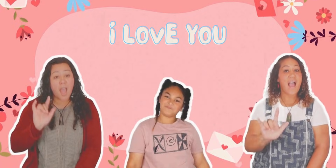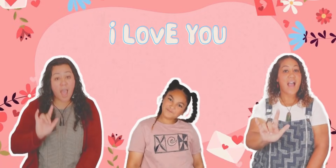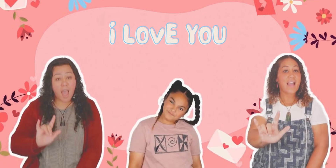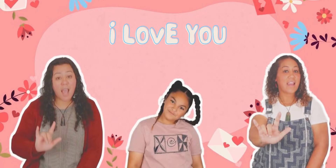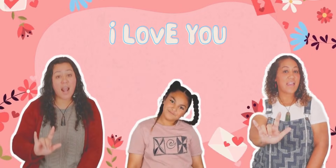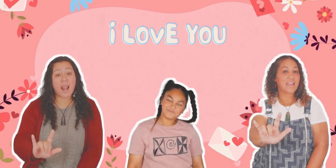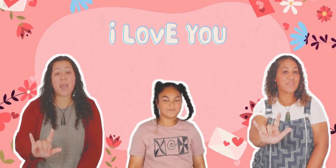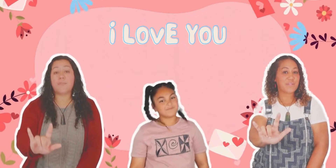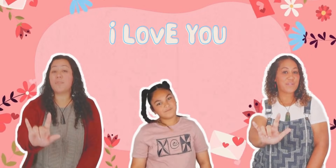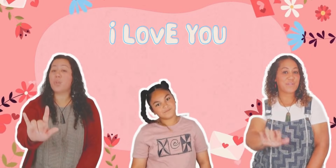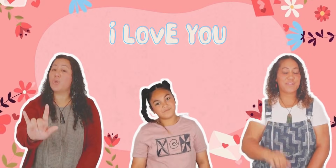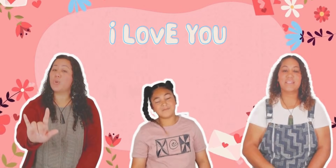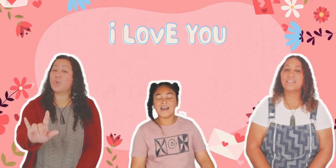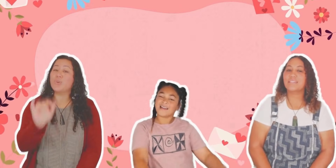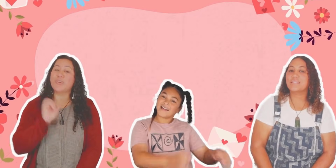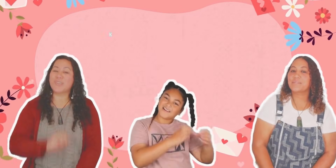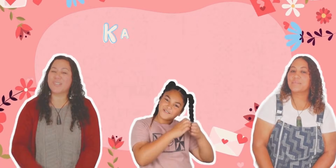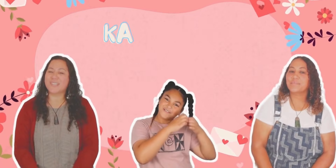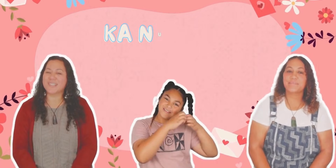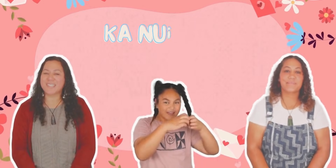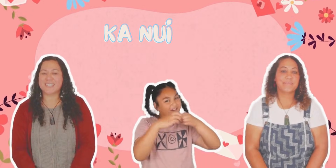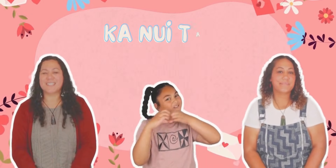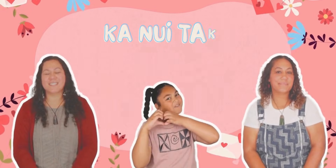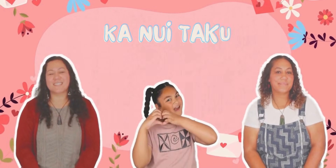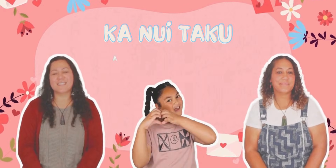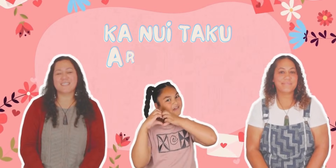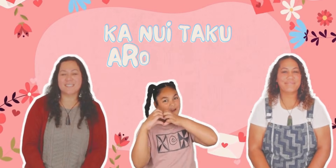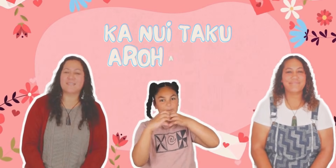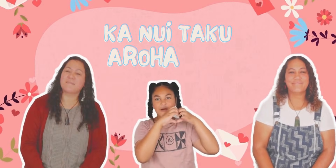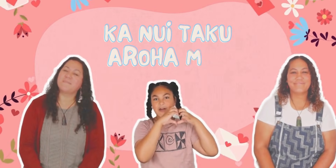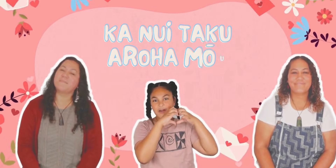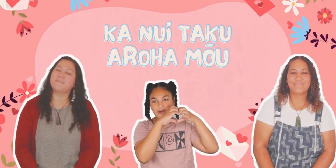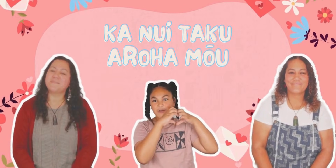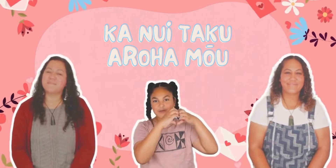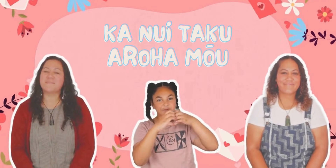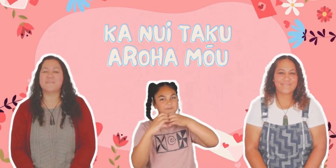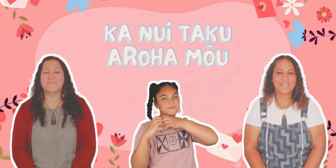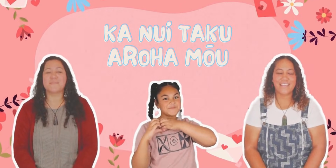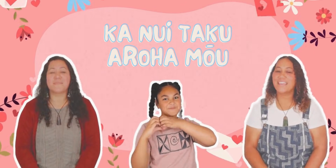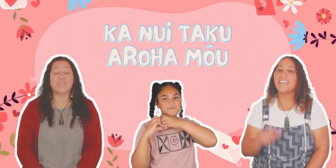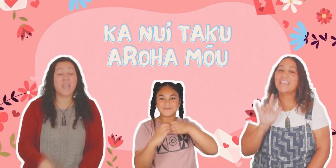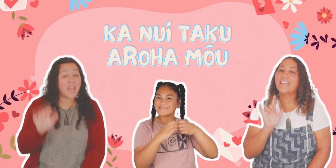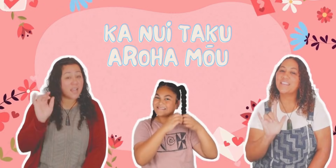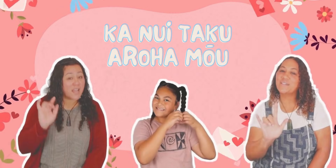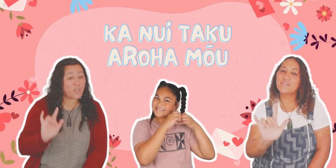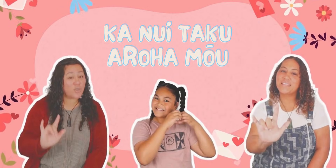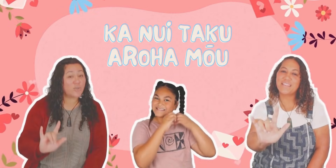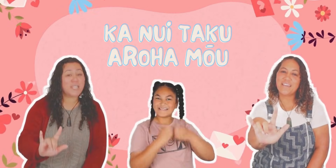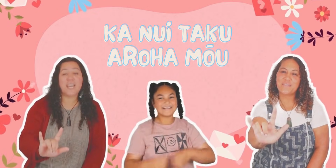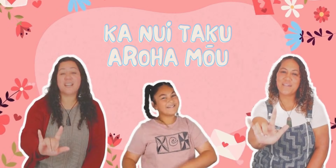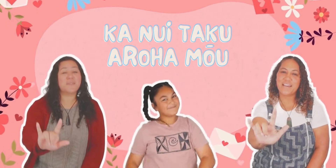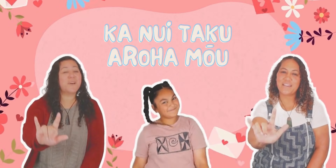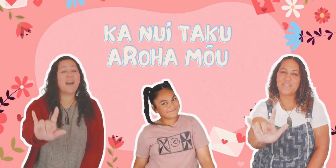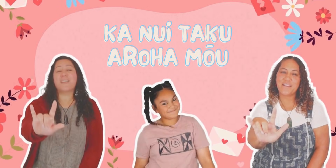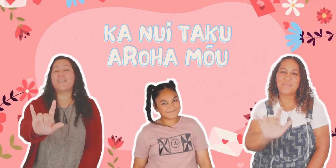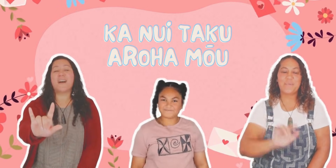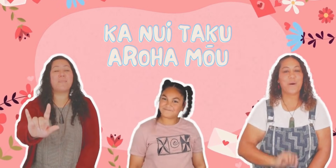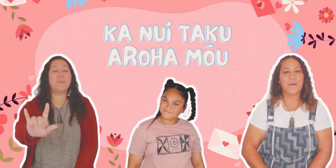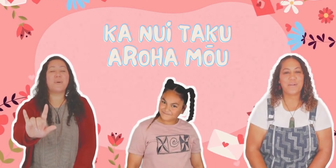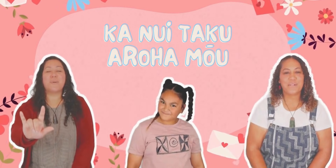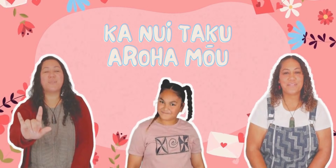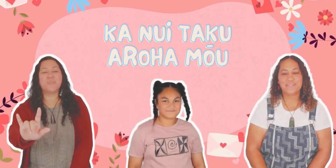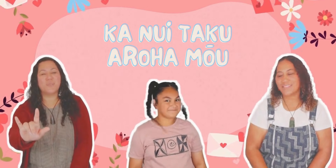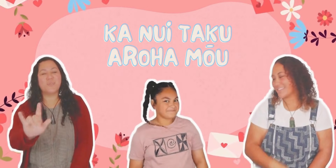you. I love you. Ka nui taku aroha mo. Ka nui taku